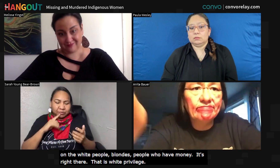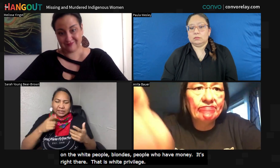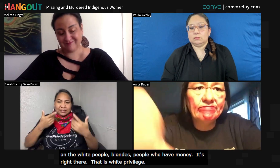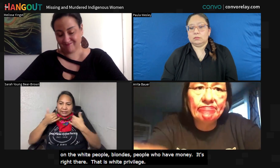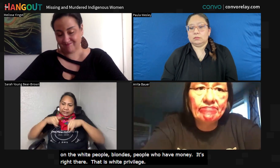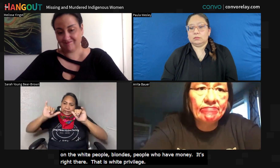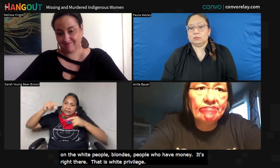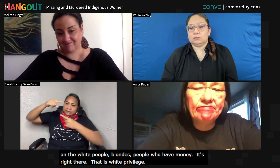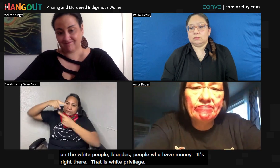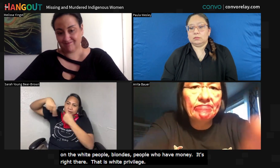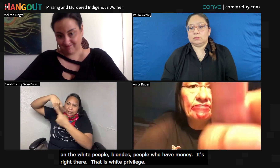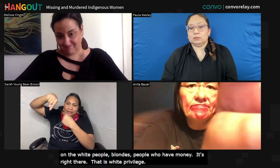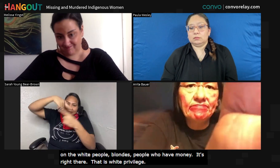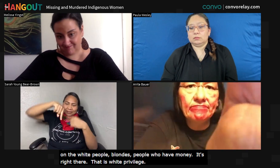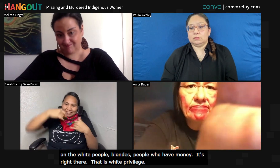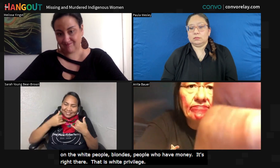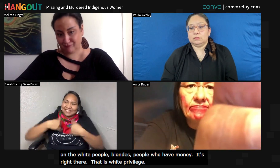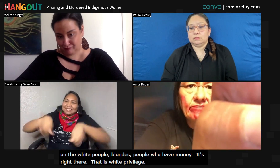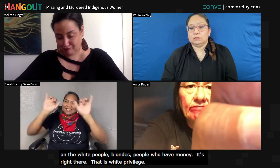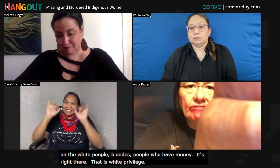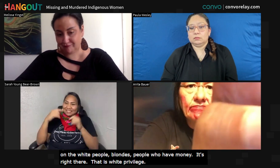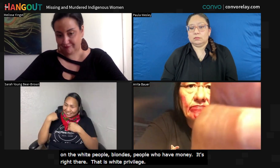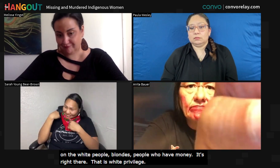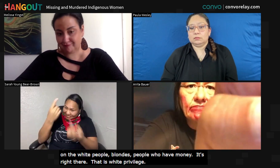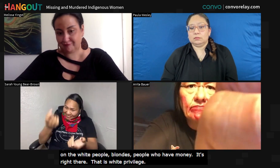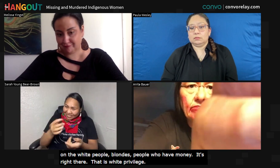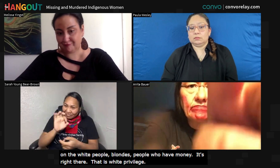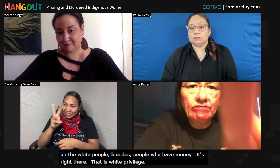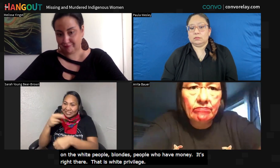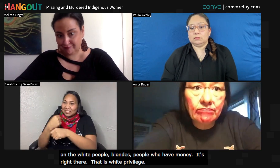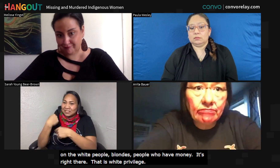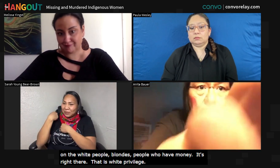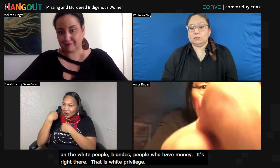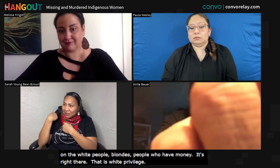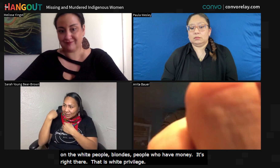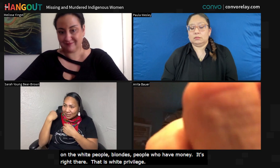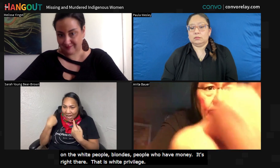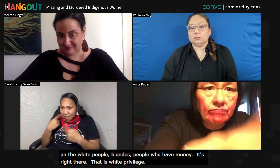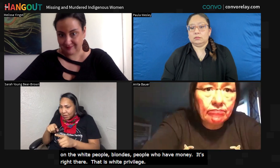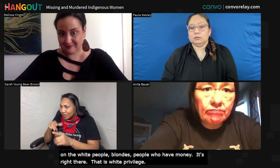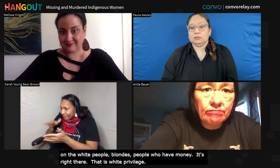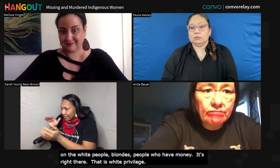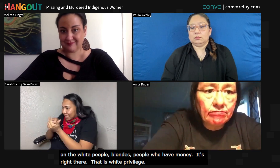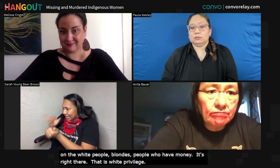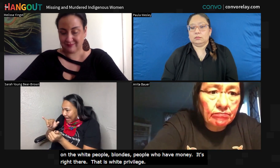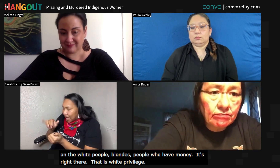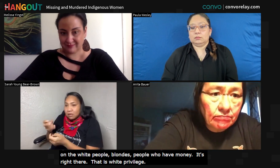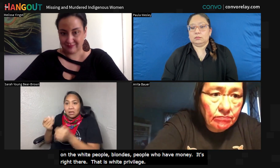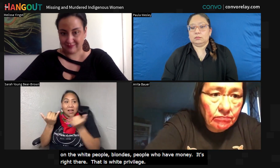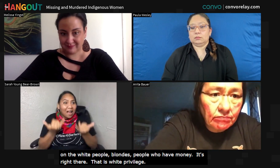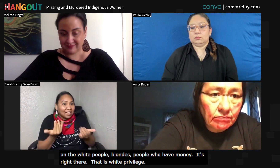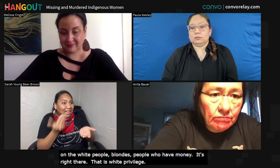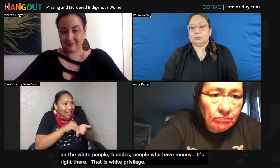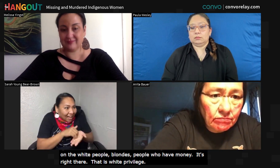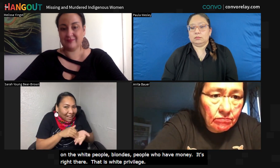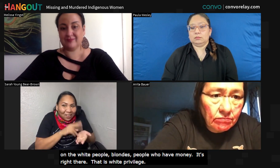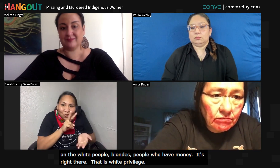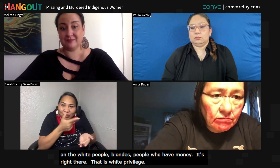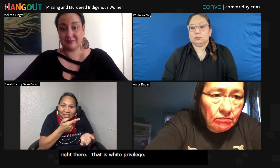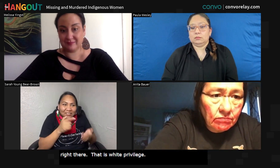turnoff with the media seeing that. And that still exists from 2016, a few years ago. We're seeing it today. We faced